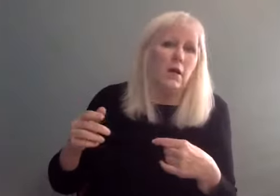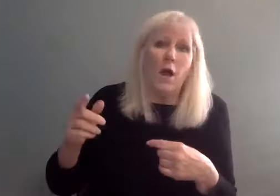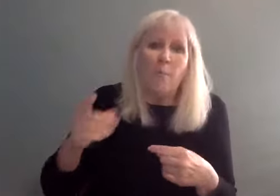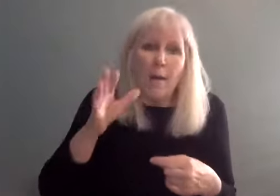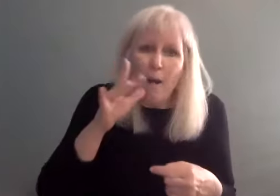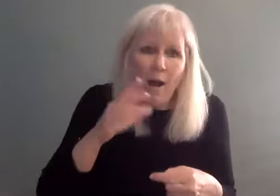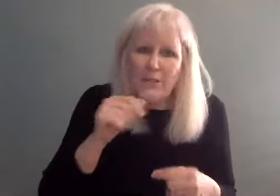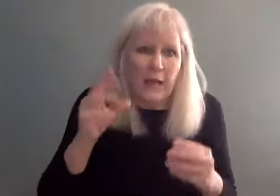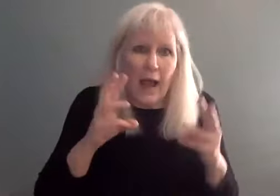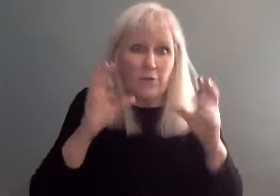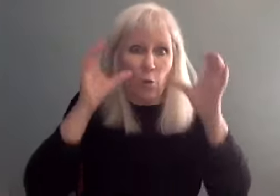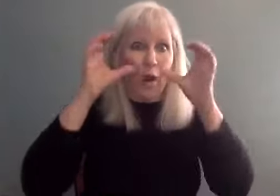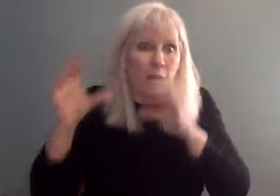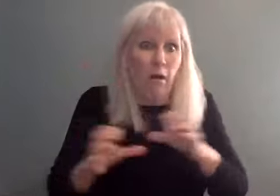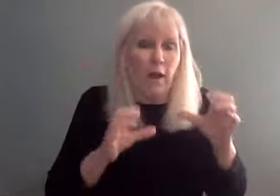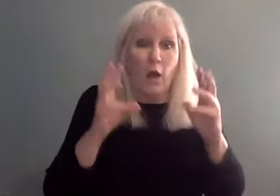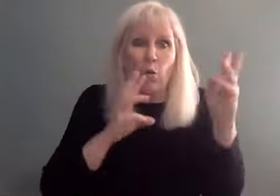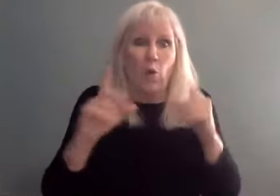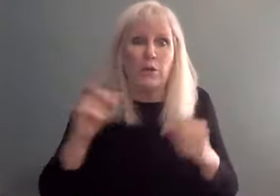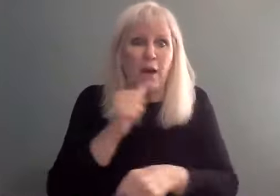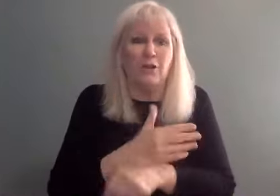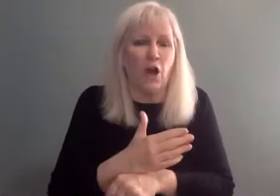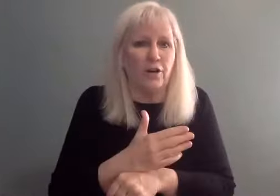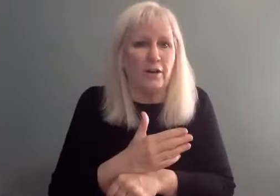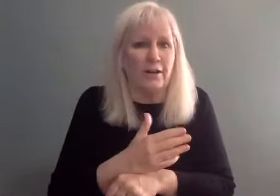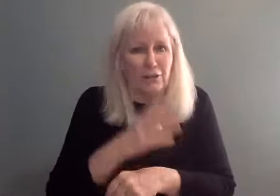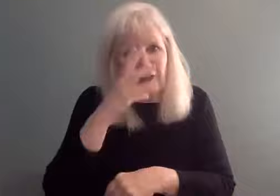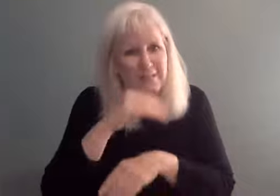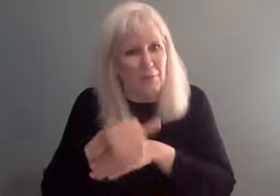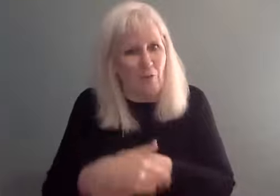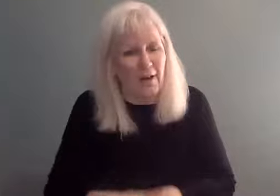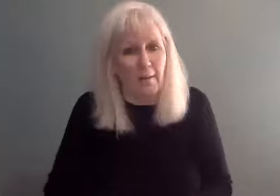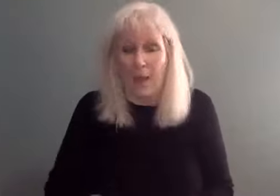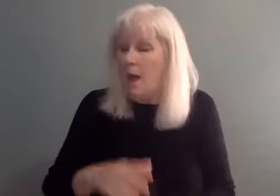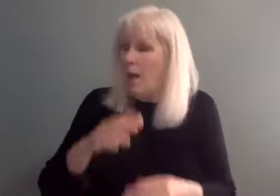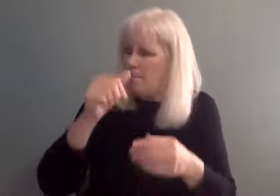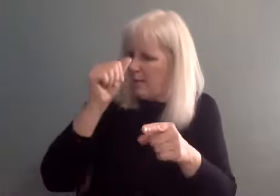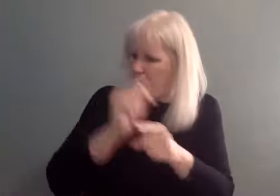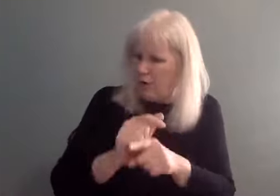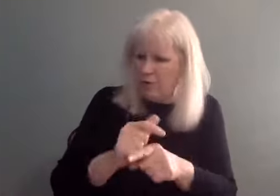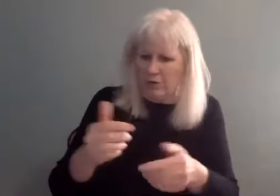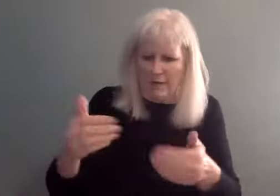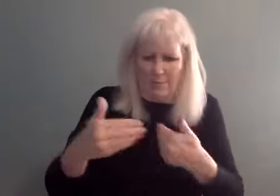just found a box of letters that my brother had given me. He must have cleaned out my mother's things and forgot he